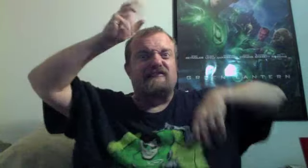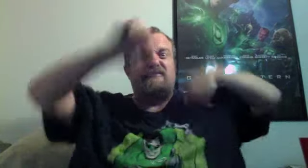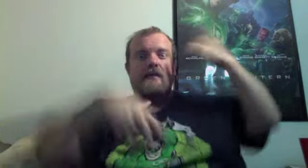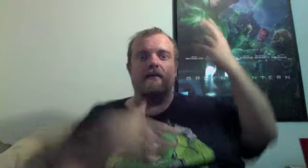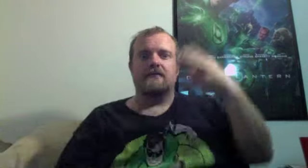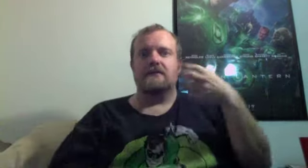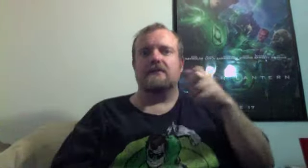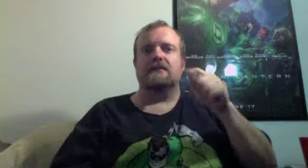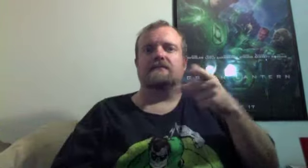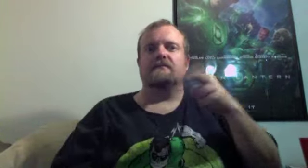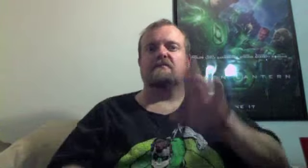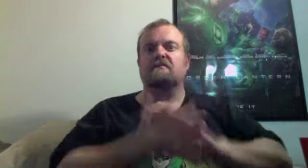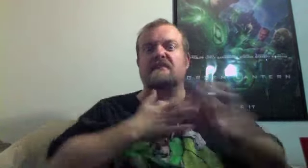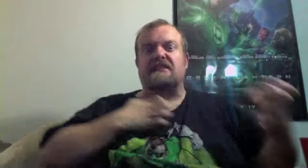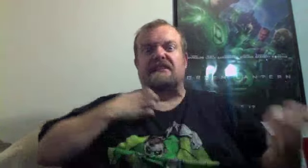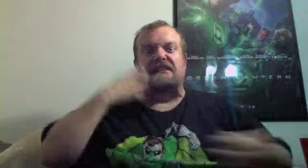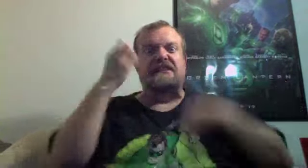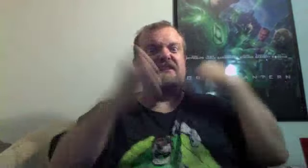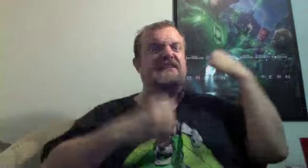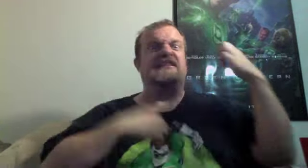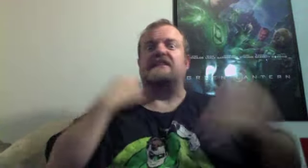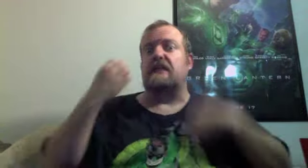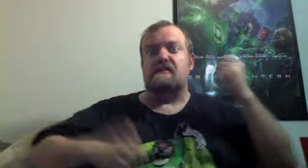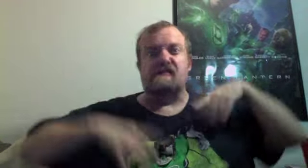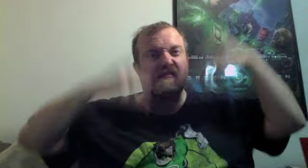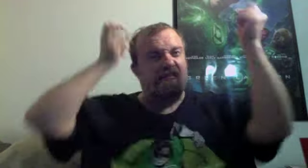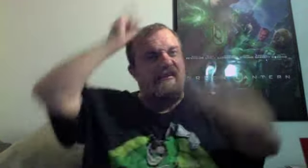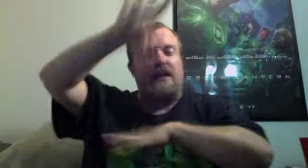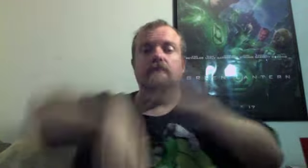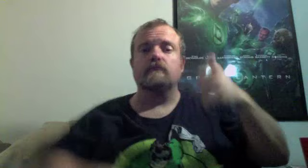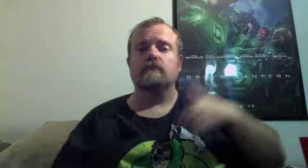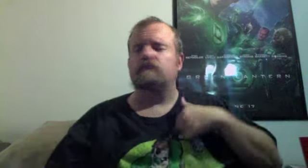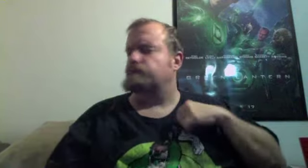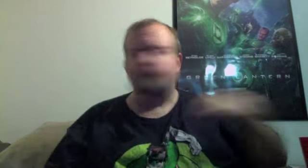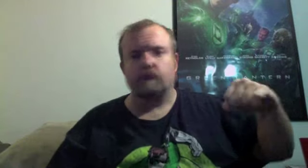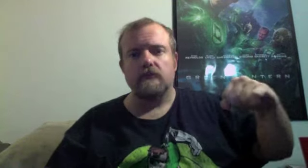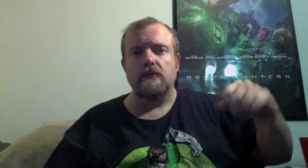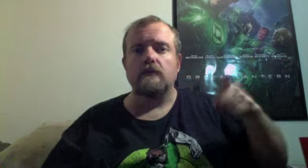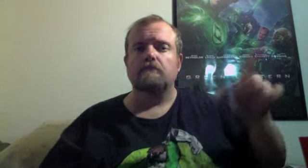For Tuesday, November 23rd, on science.